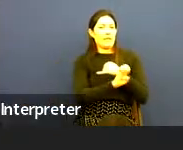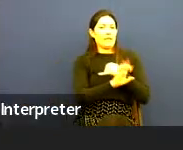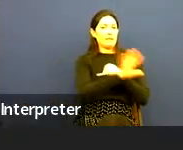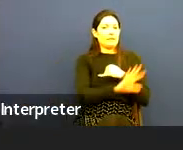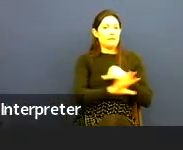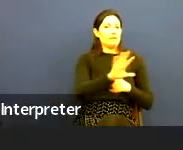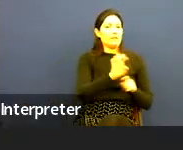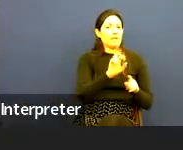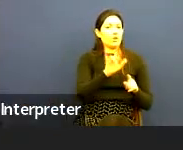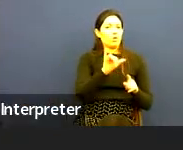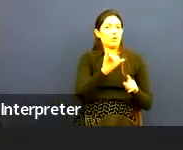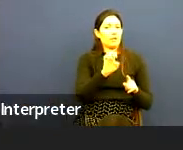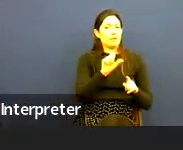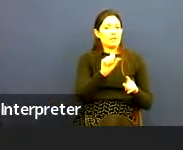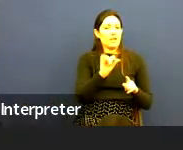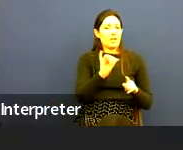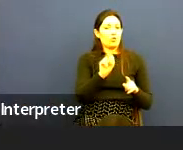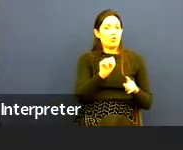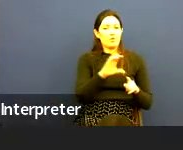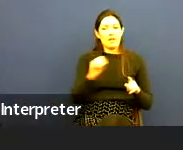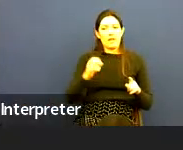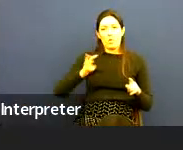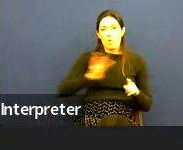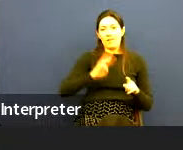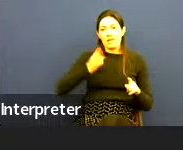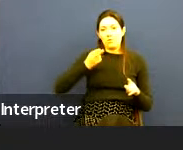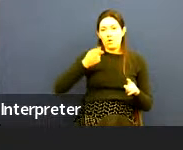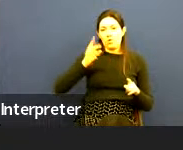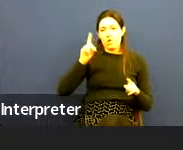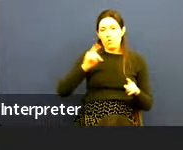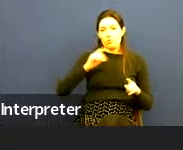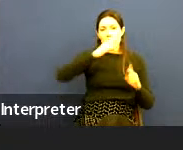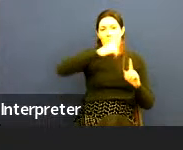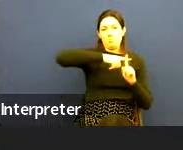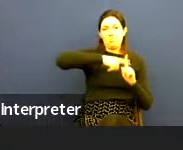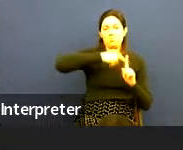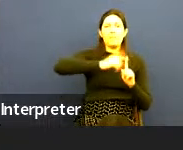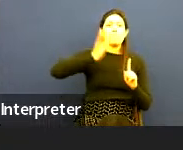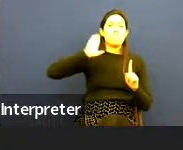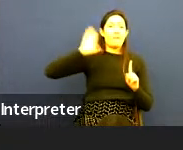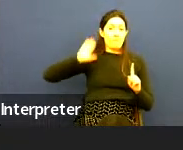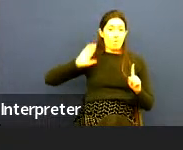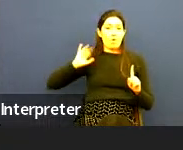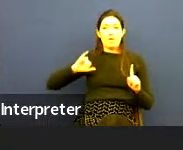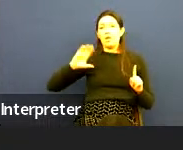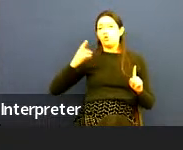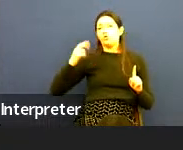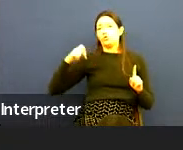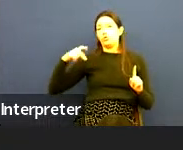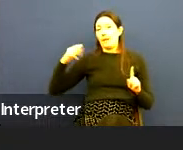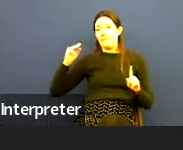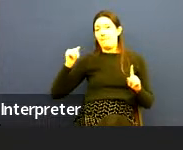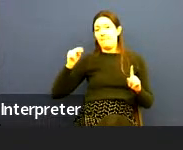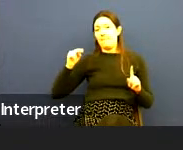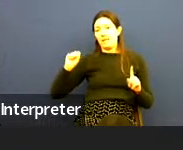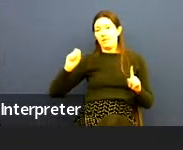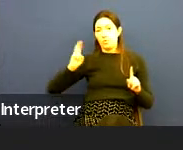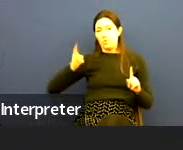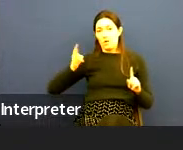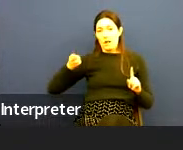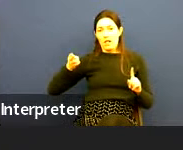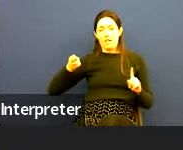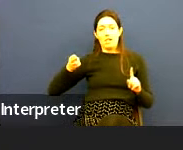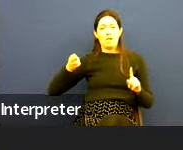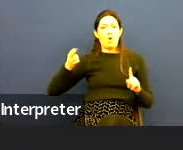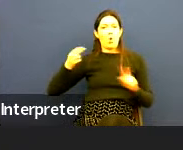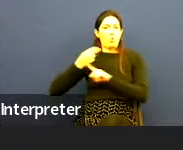Erie Station Road and West Henrietta Road. It was the site of a former Chapman's Hotel, and more recently, the site